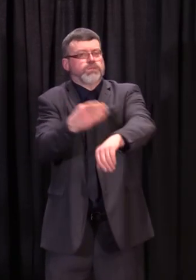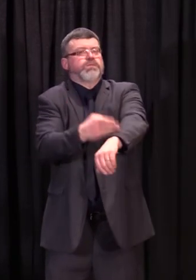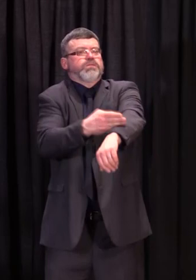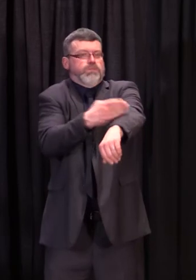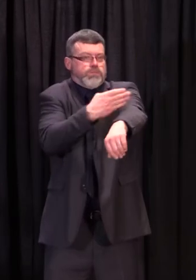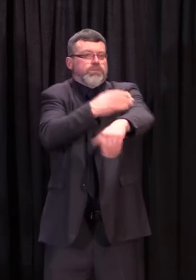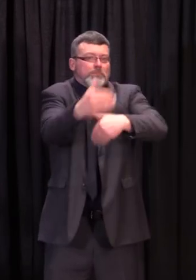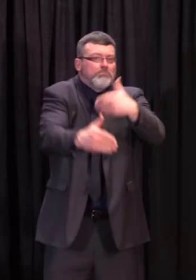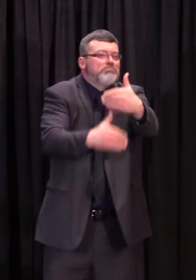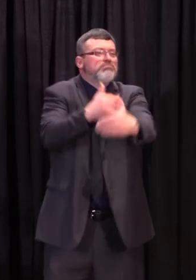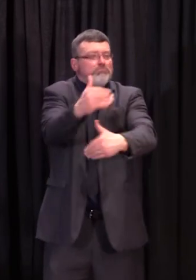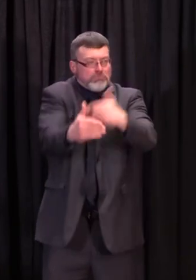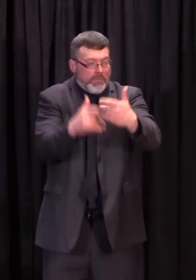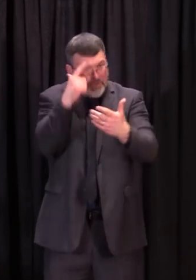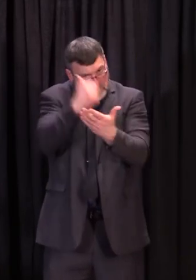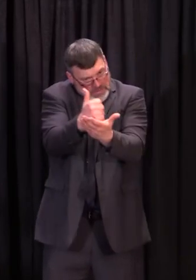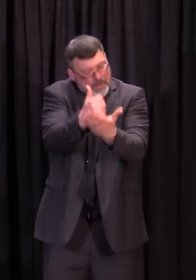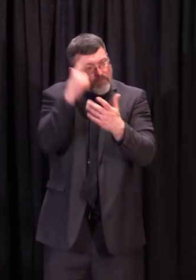Vermonters.